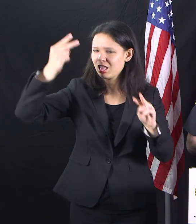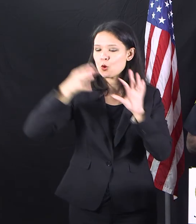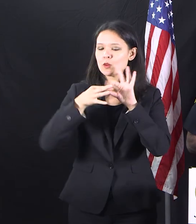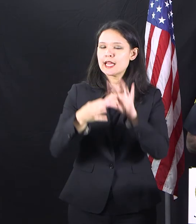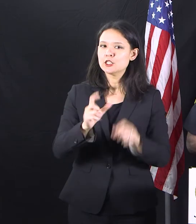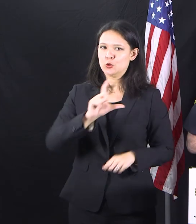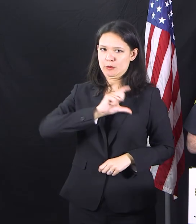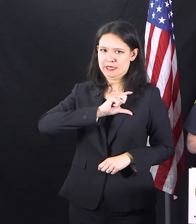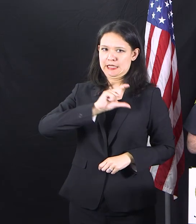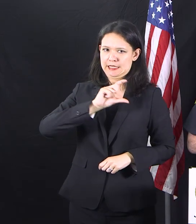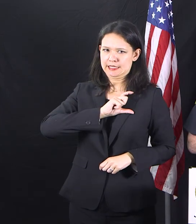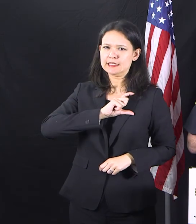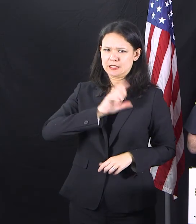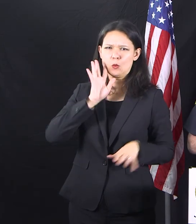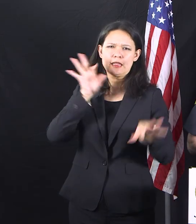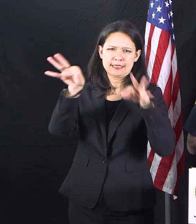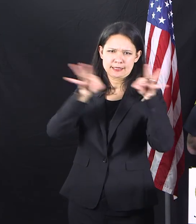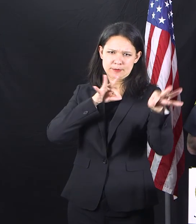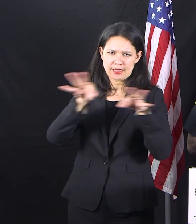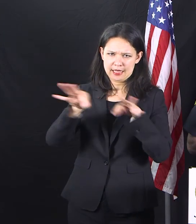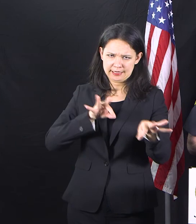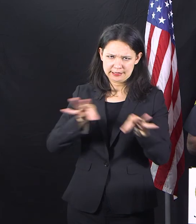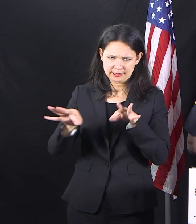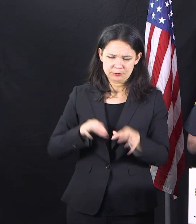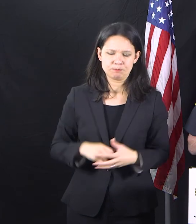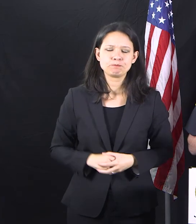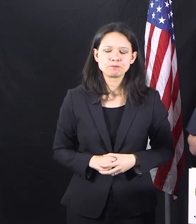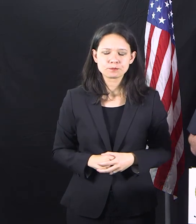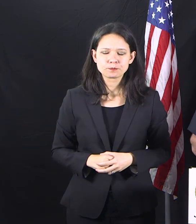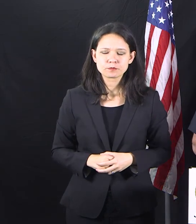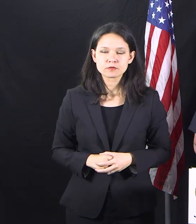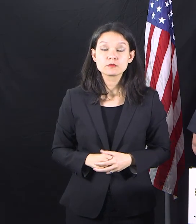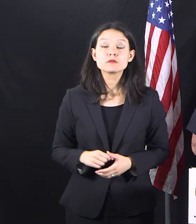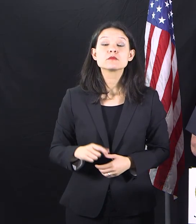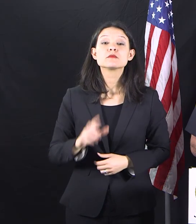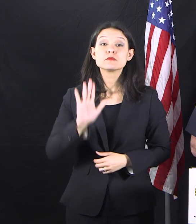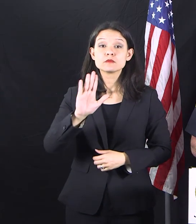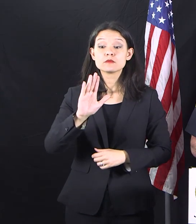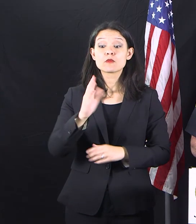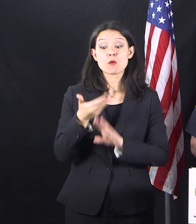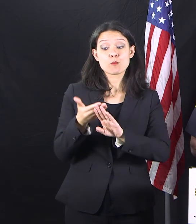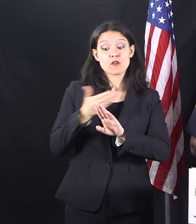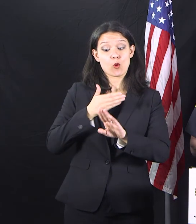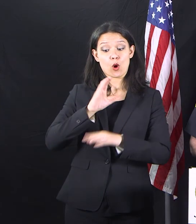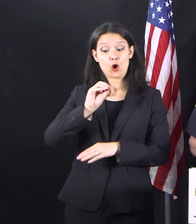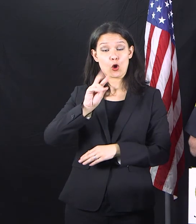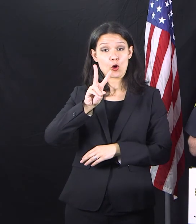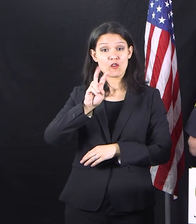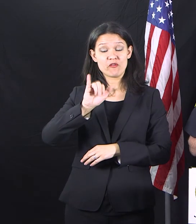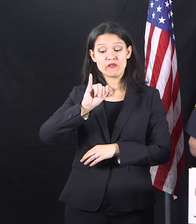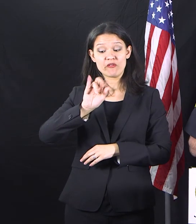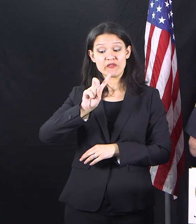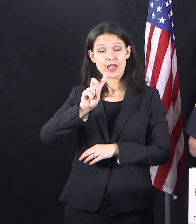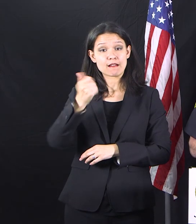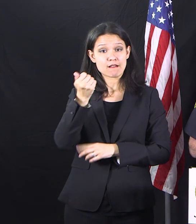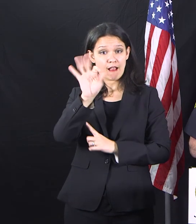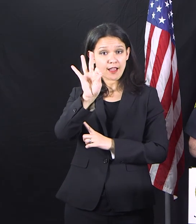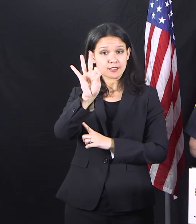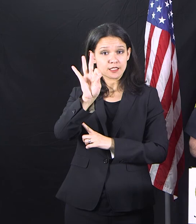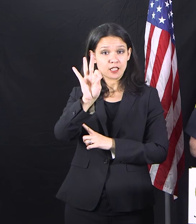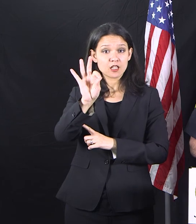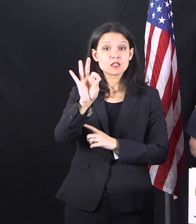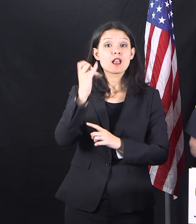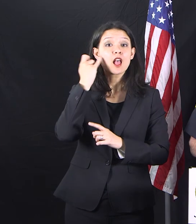doing. Let me just assure you, the police prior to COVID-19 had to have a reason to pull